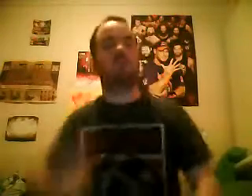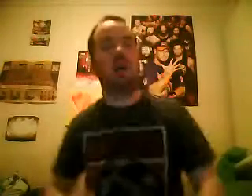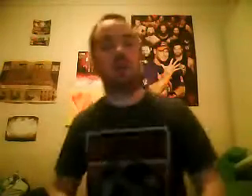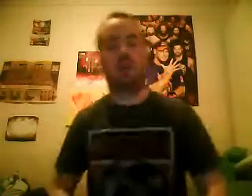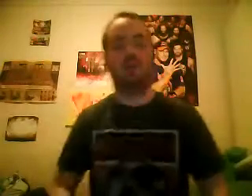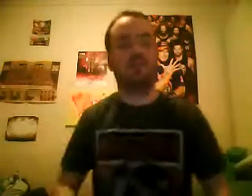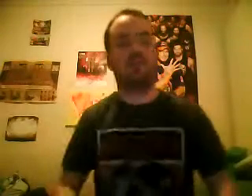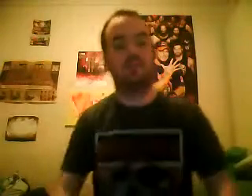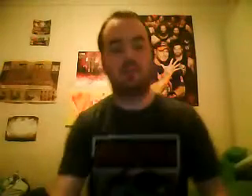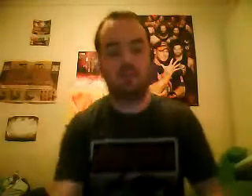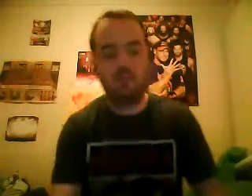Cesaro.